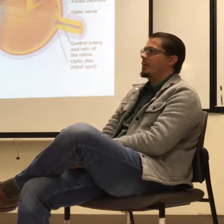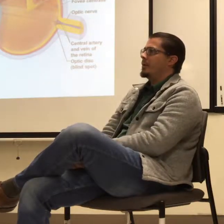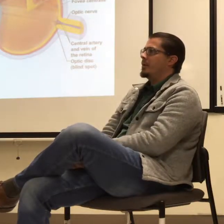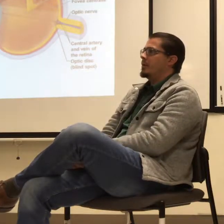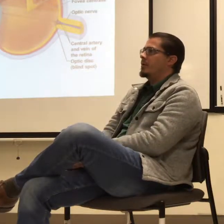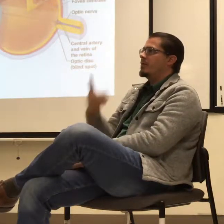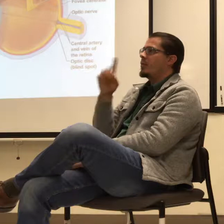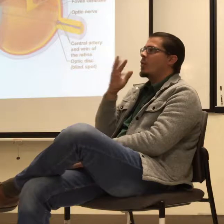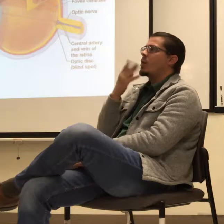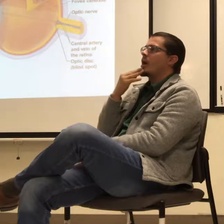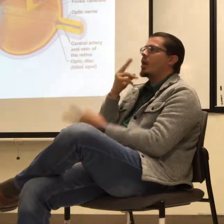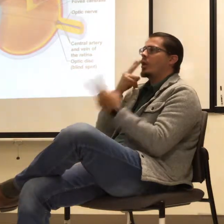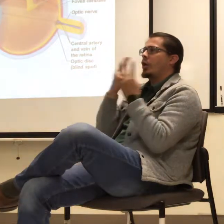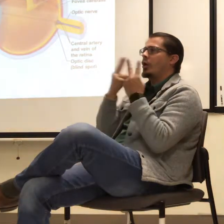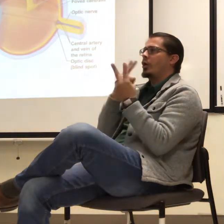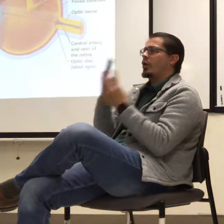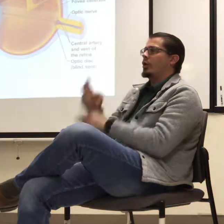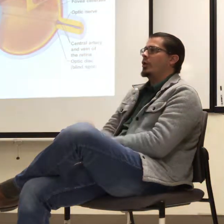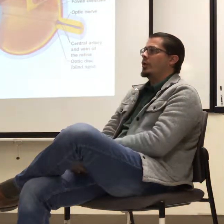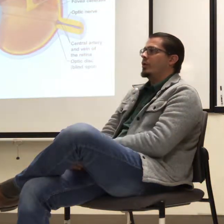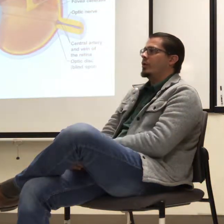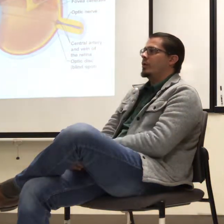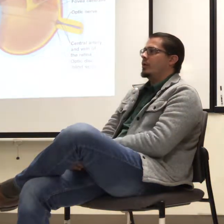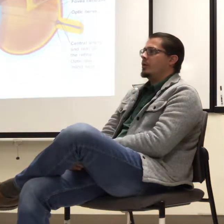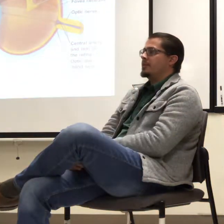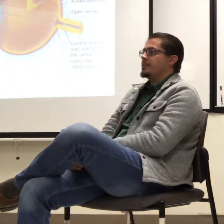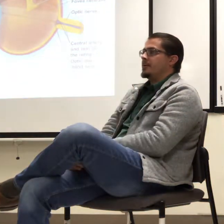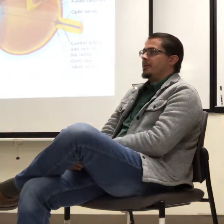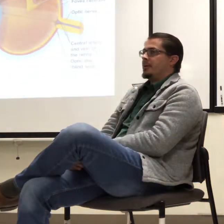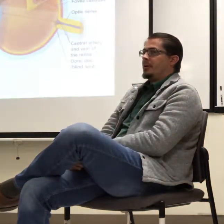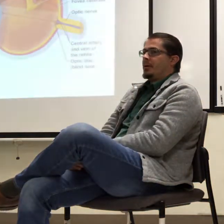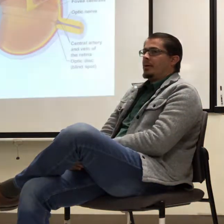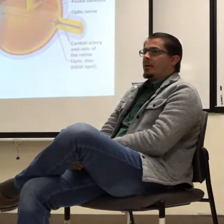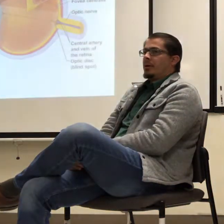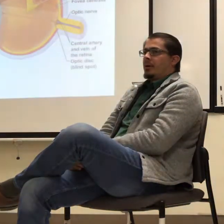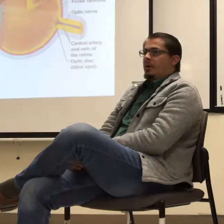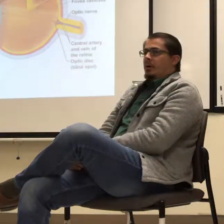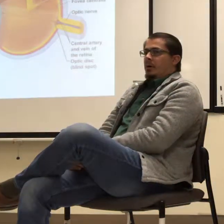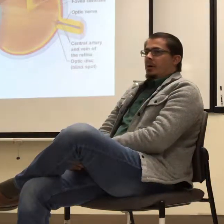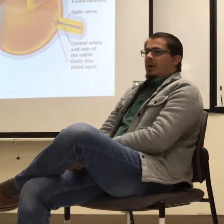for color vision, acuity.